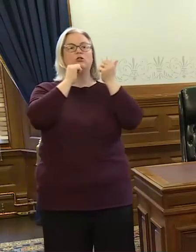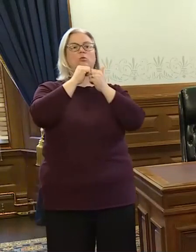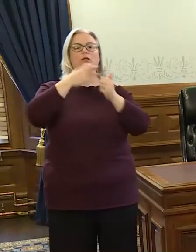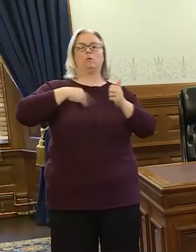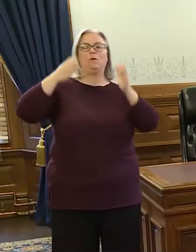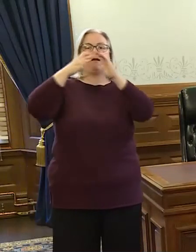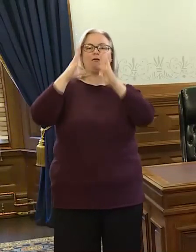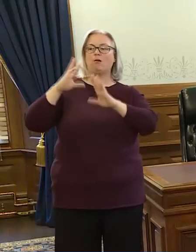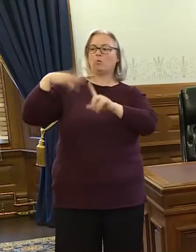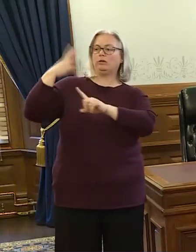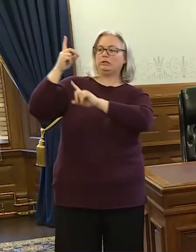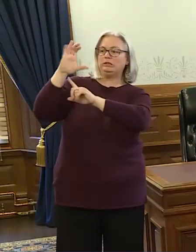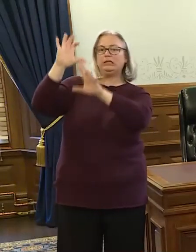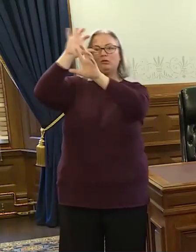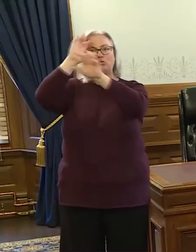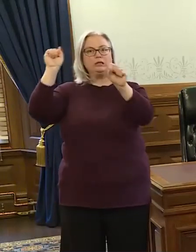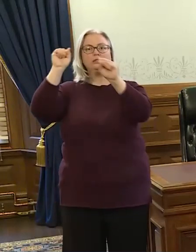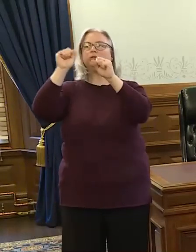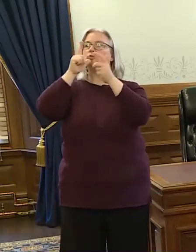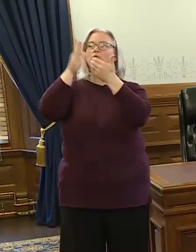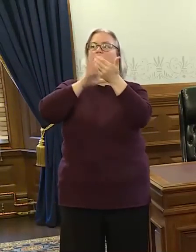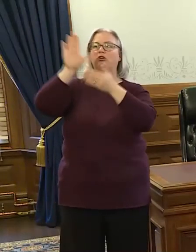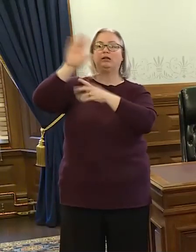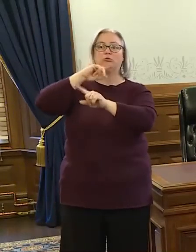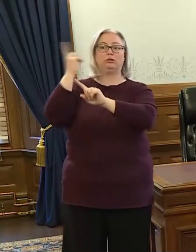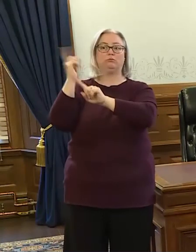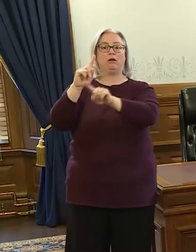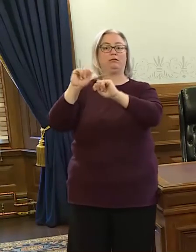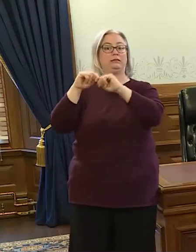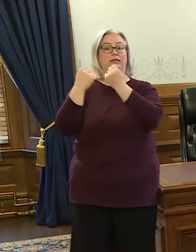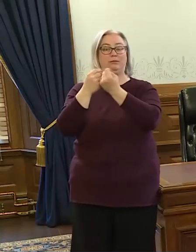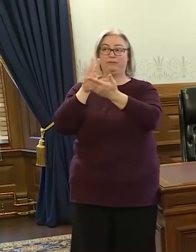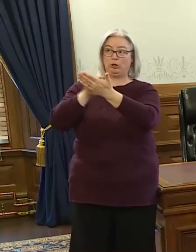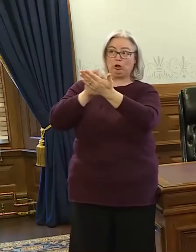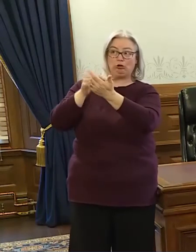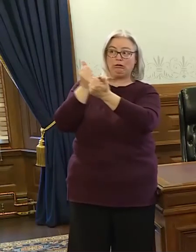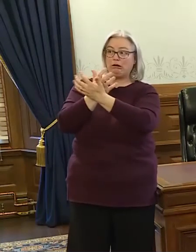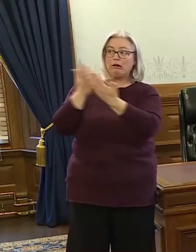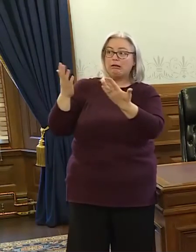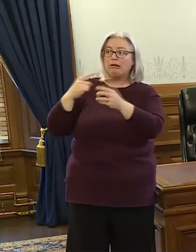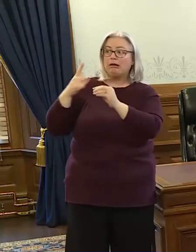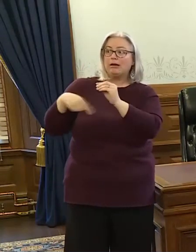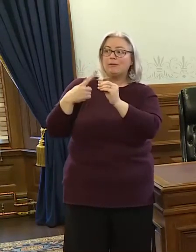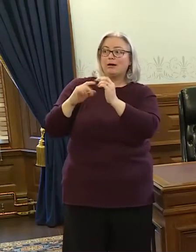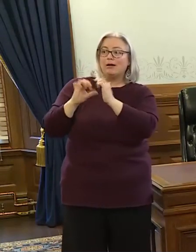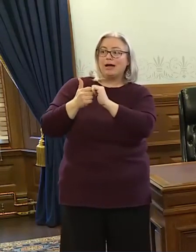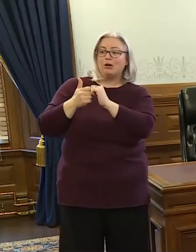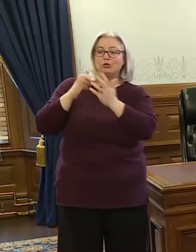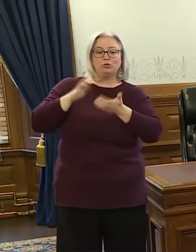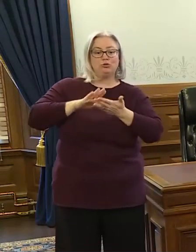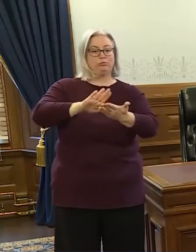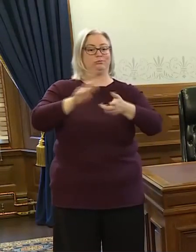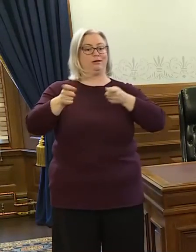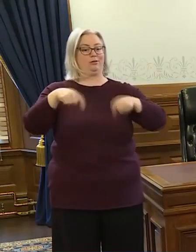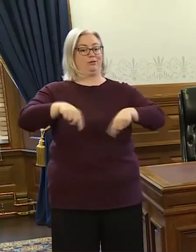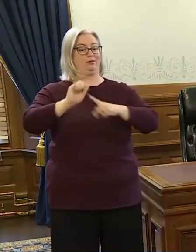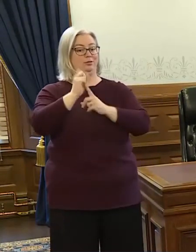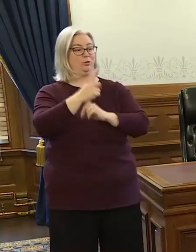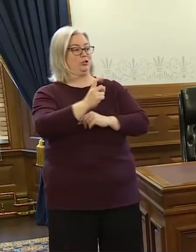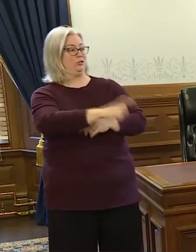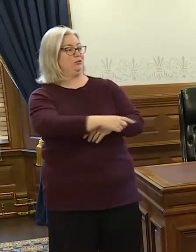White House, the president, whatever his response team? Have you been learning anything about how to handle this